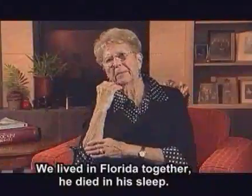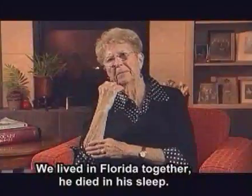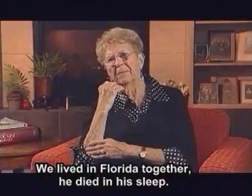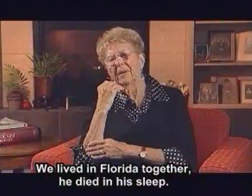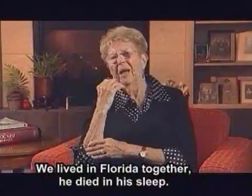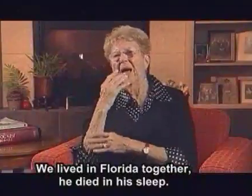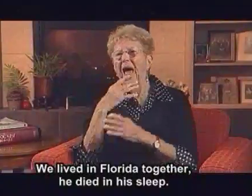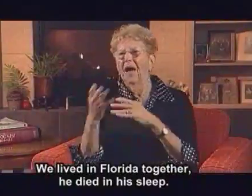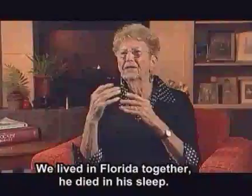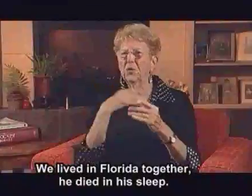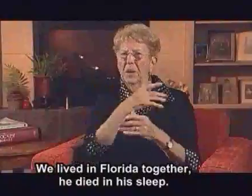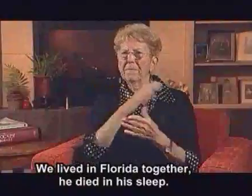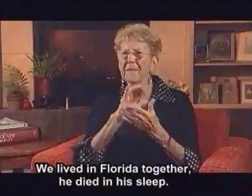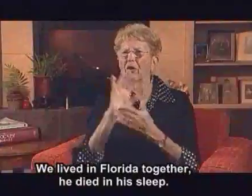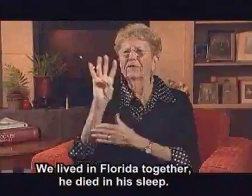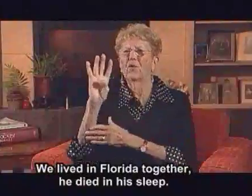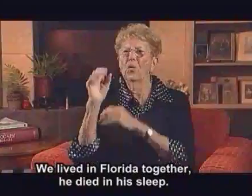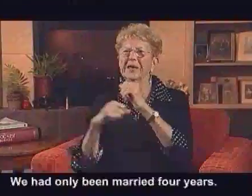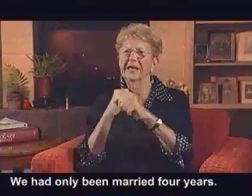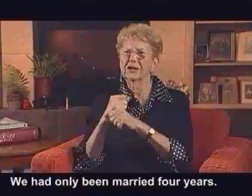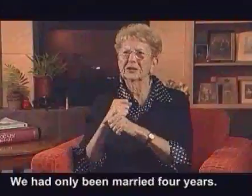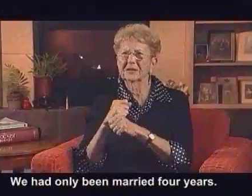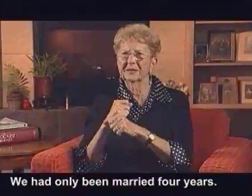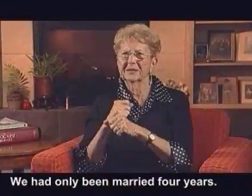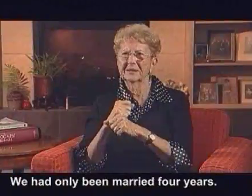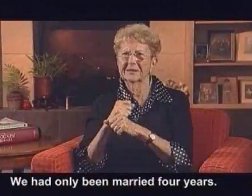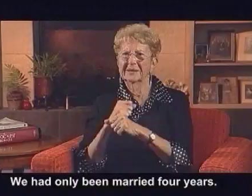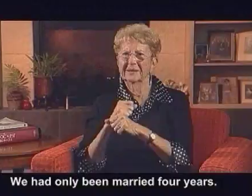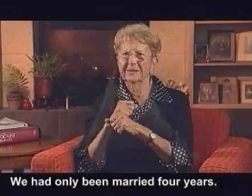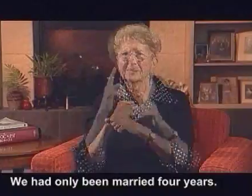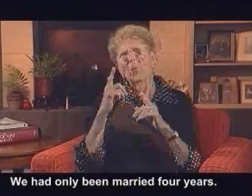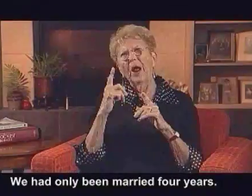in his sleep. We'd only been married 4 years.